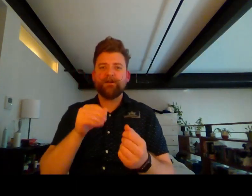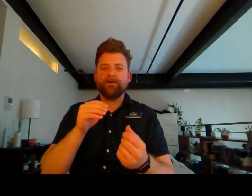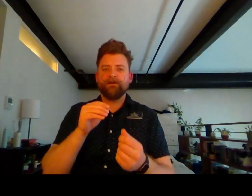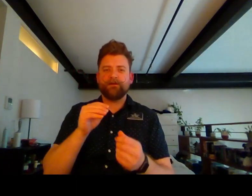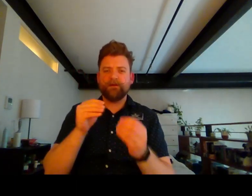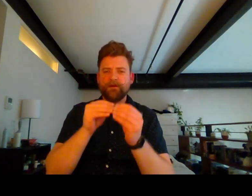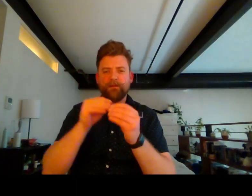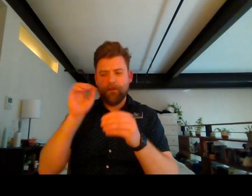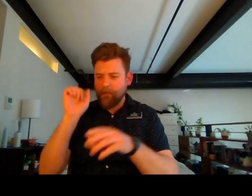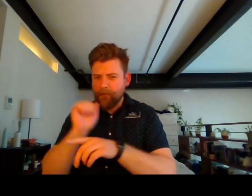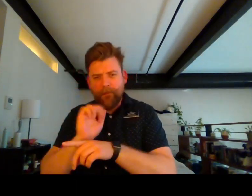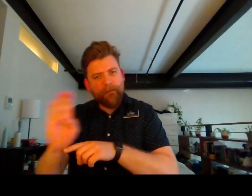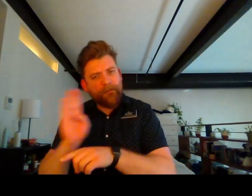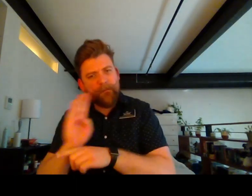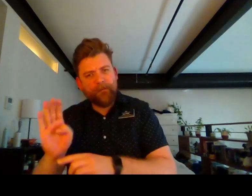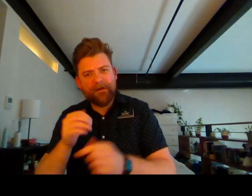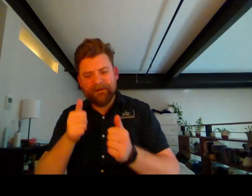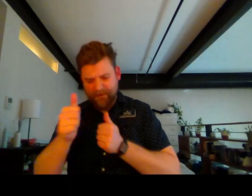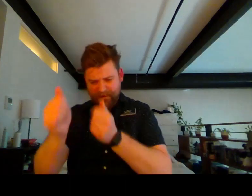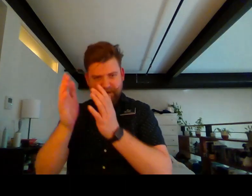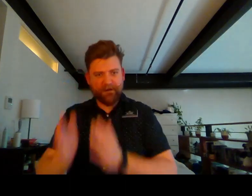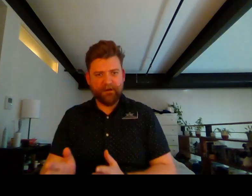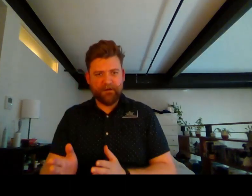nights, wondering how things will turn out.